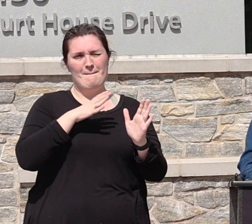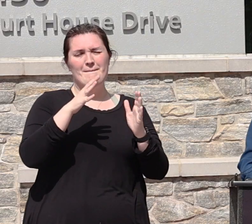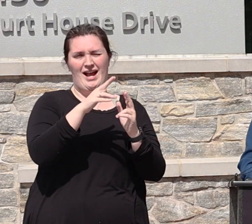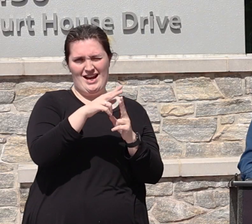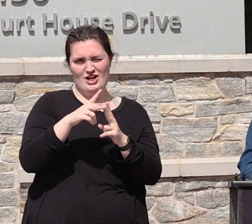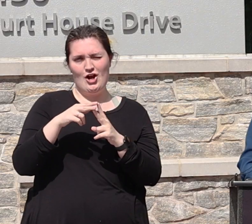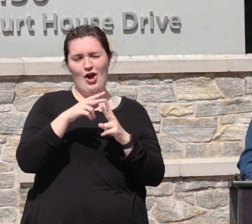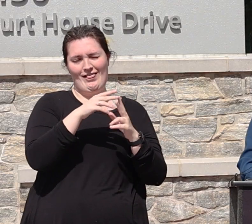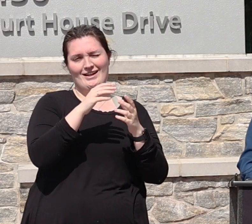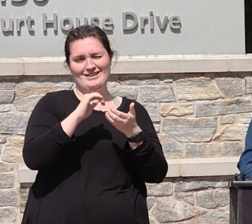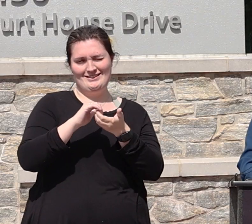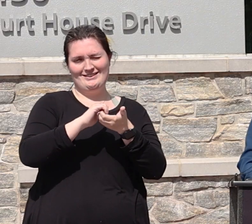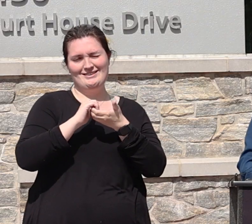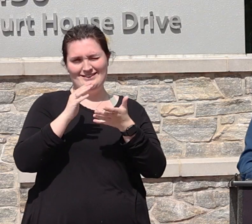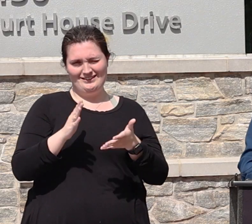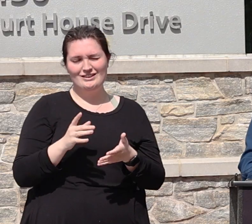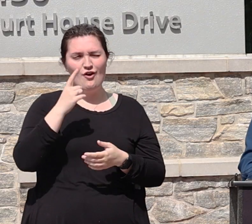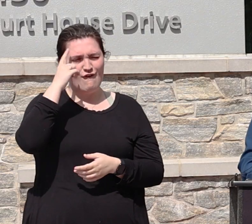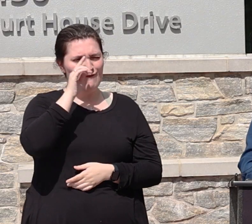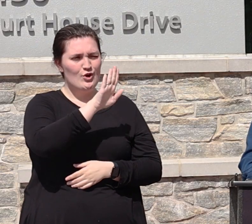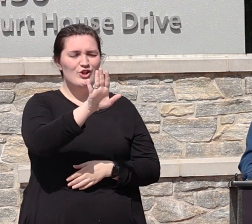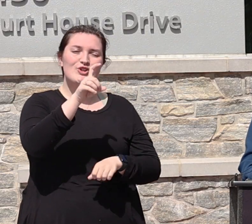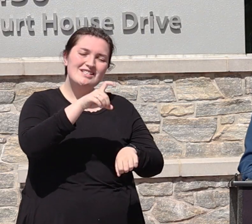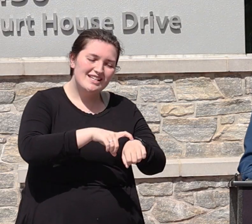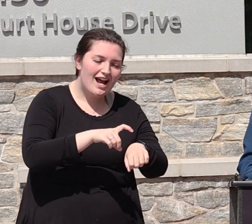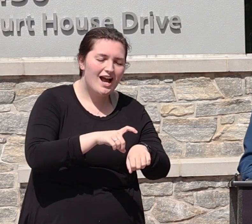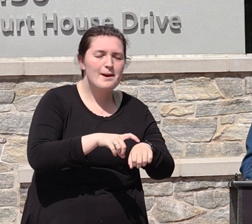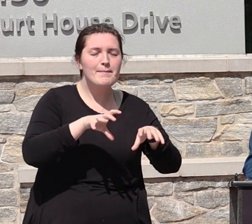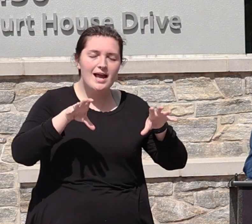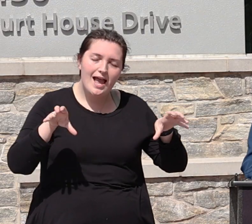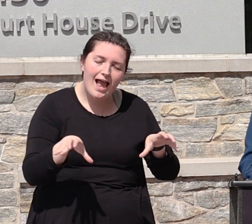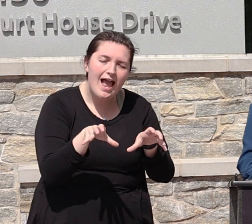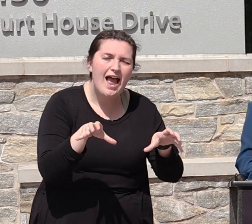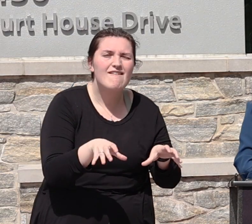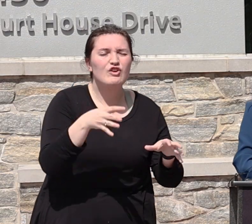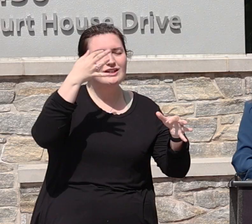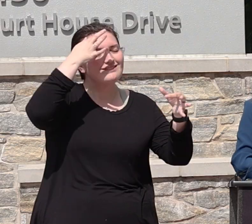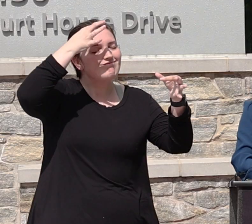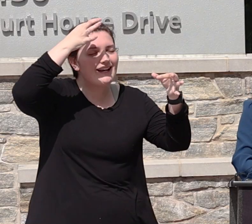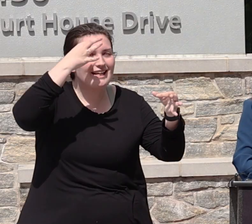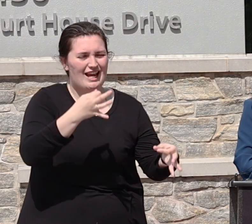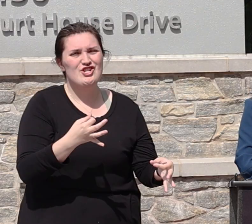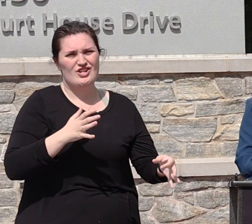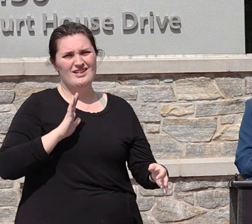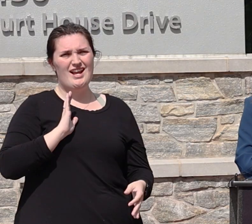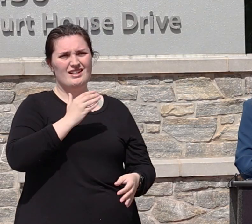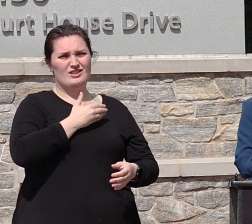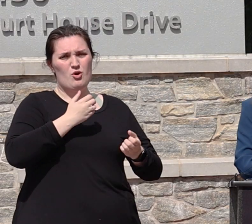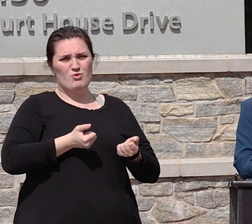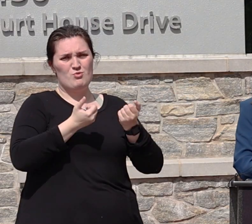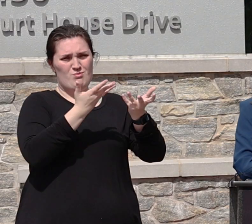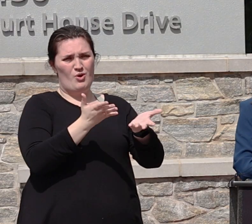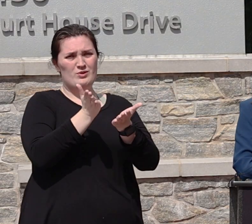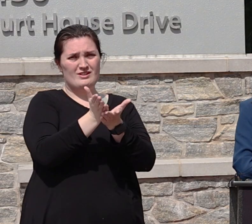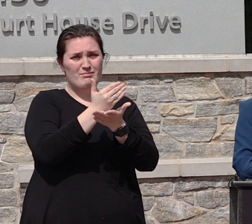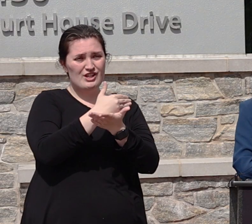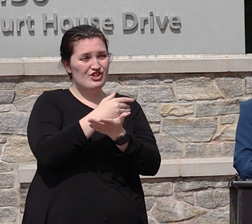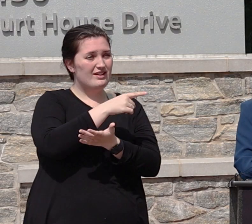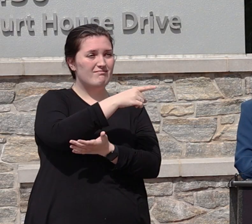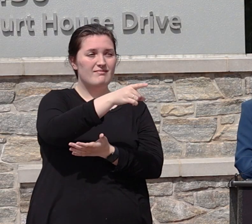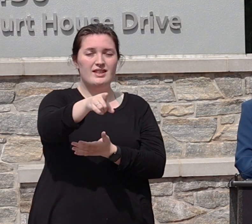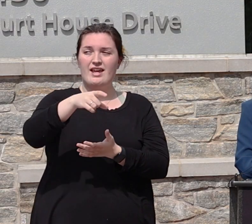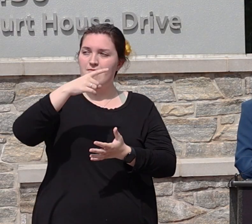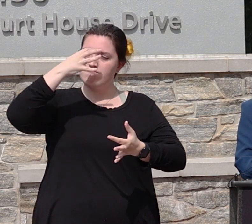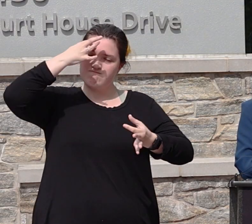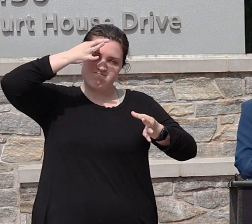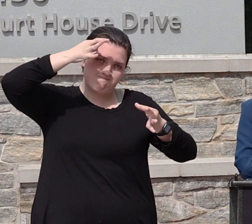effort, and dedication as we brought our budget request forward. They have been steadfast in this